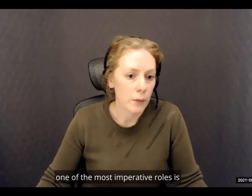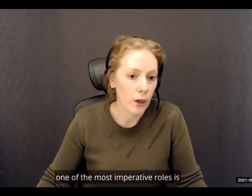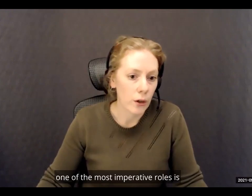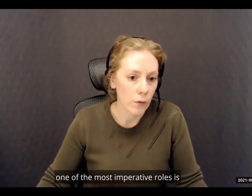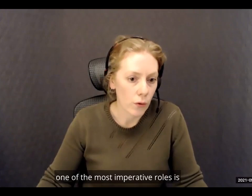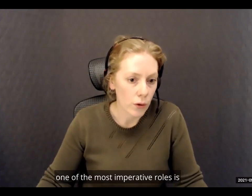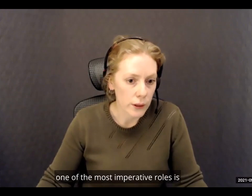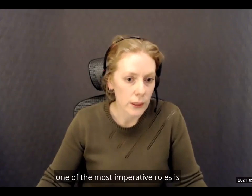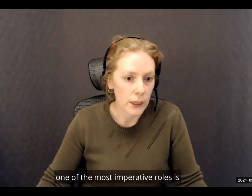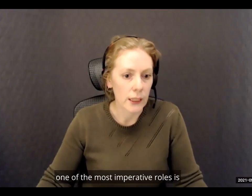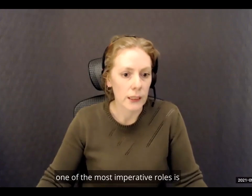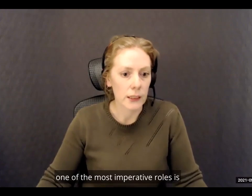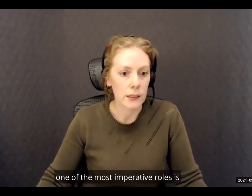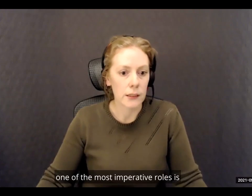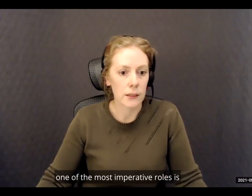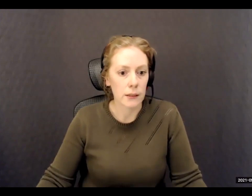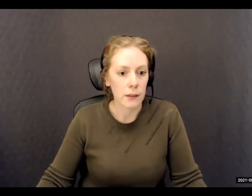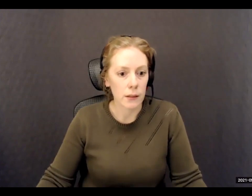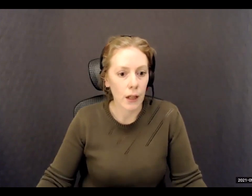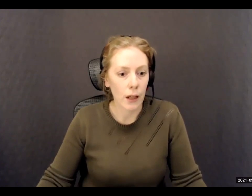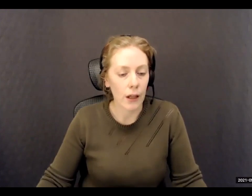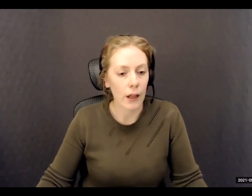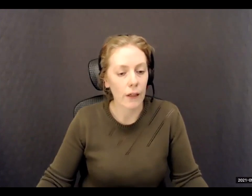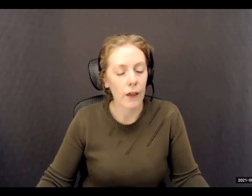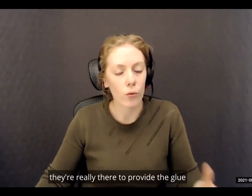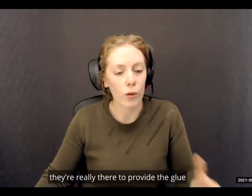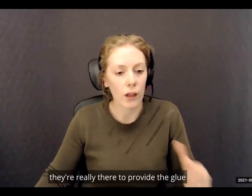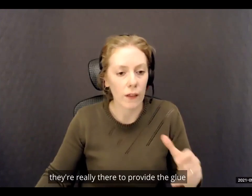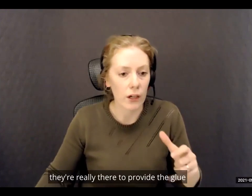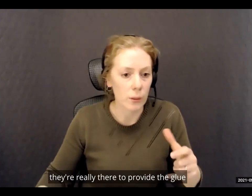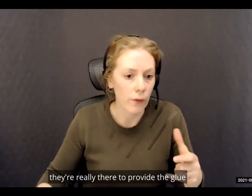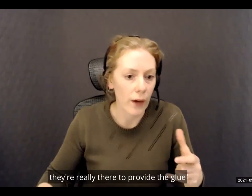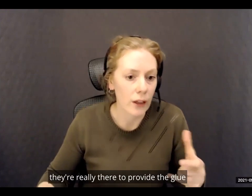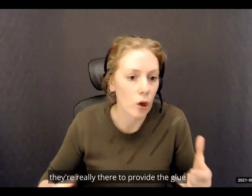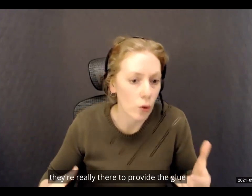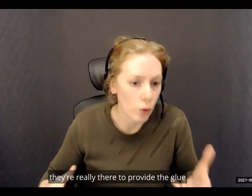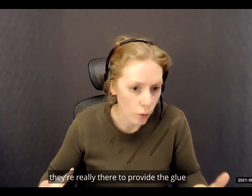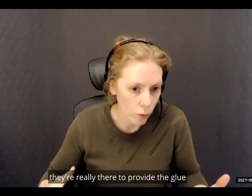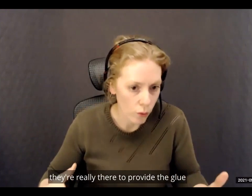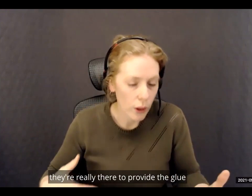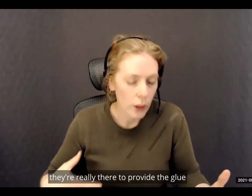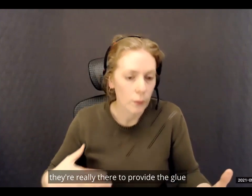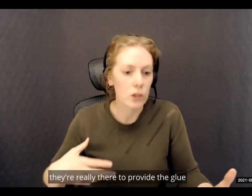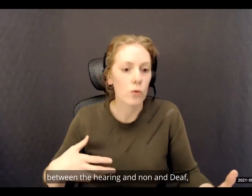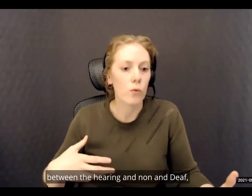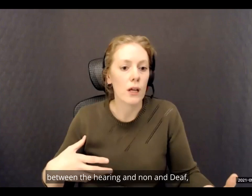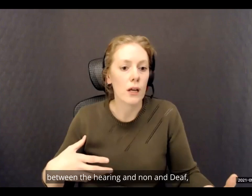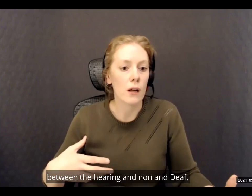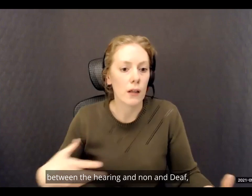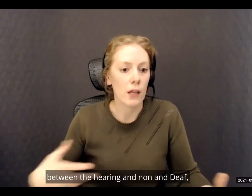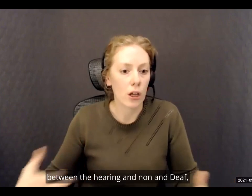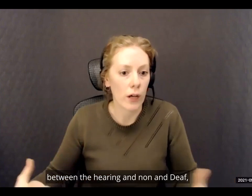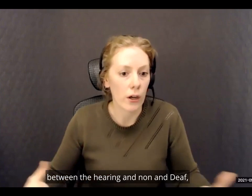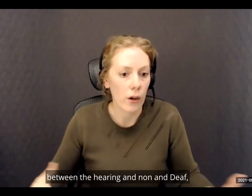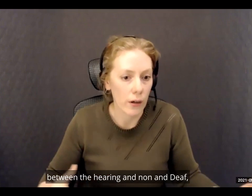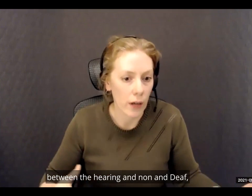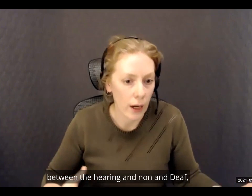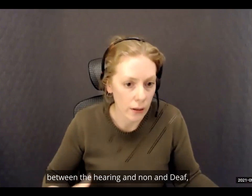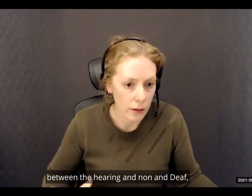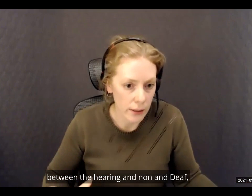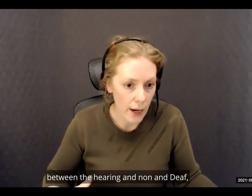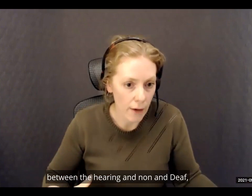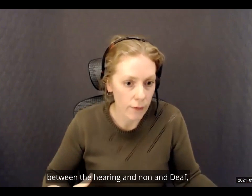one of the most imperative roles is they're really there to provide the glue between the hearing